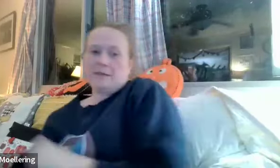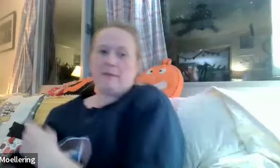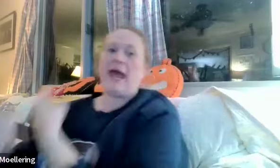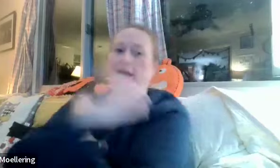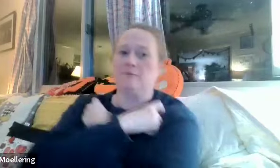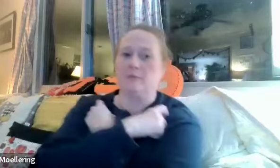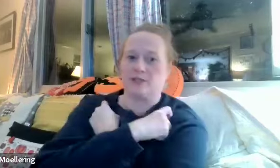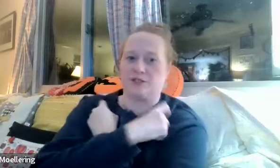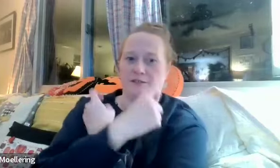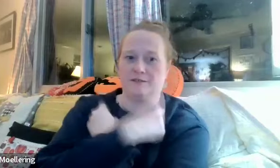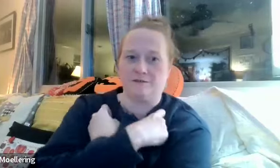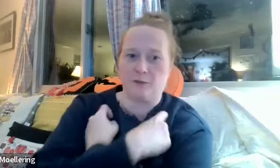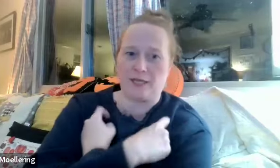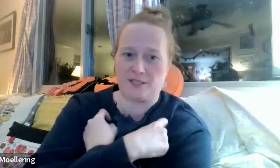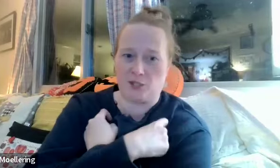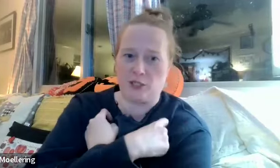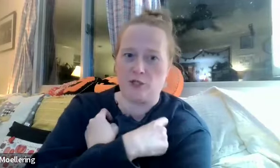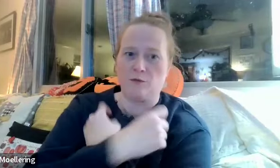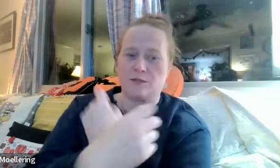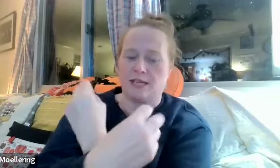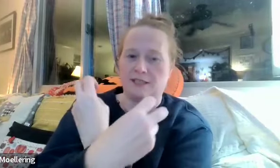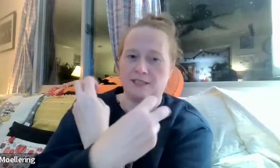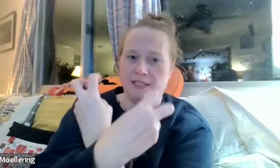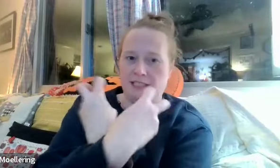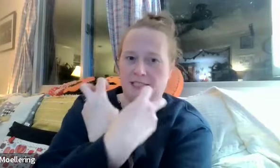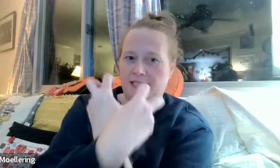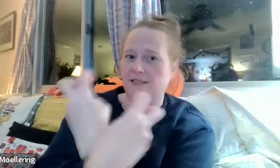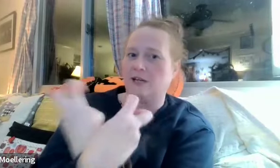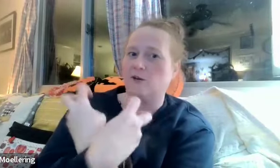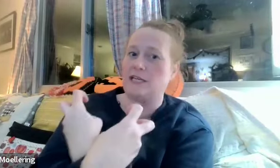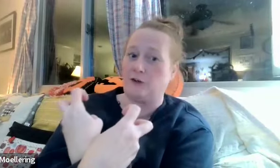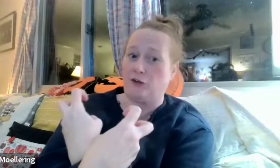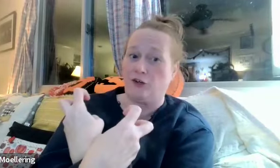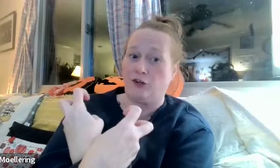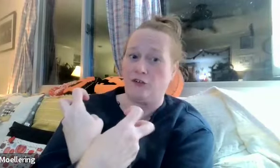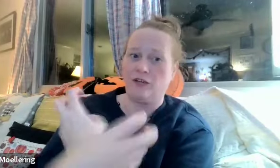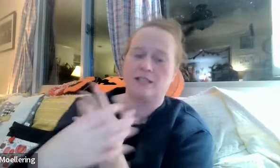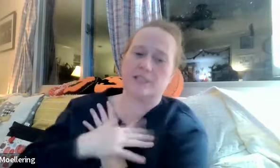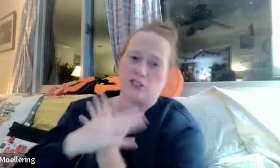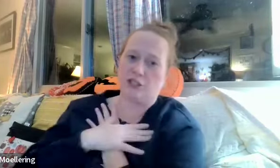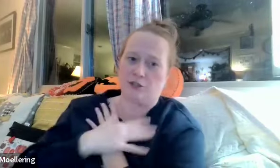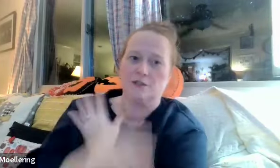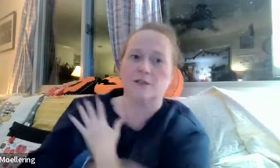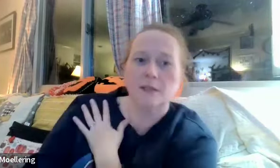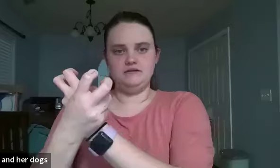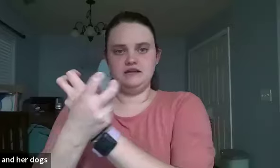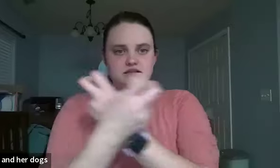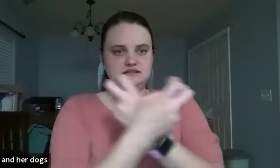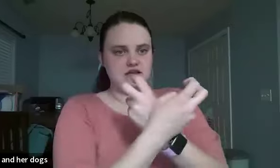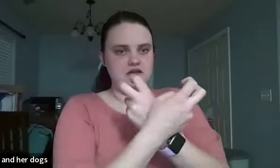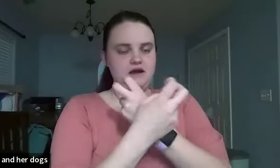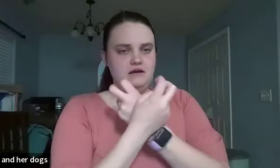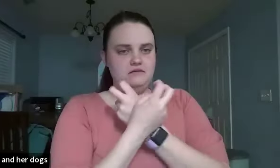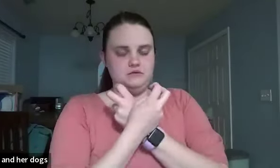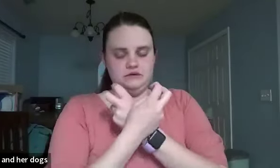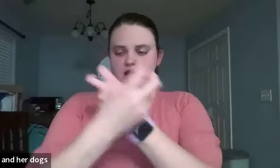unlike bat, which rests on you, skeleton is out here, not Yes, touching it your. is more out. Yes. If I would,